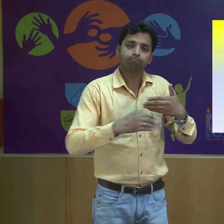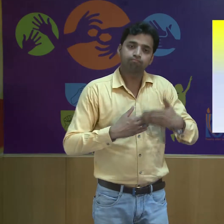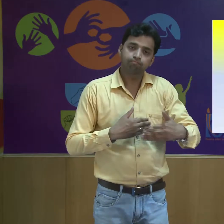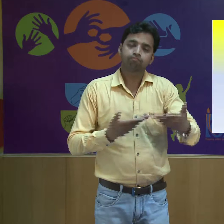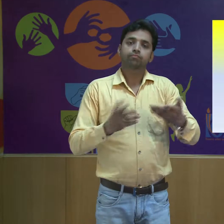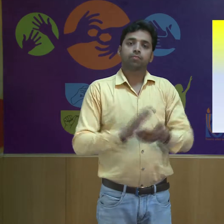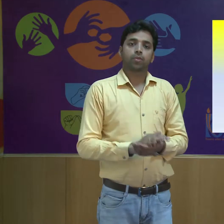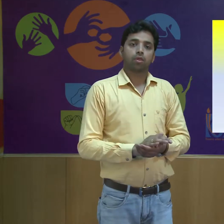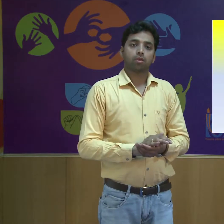Bharatas,